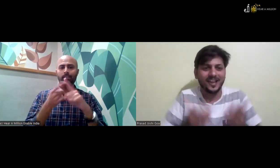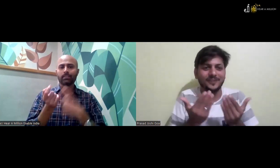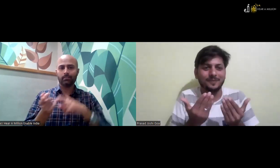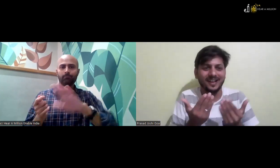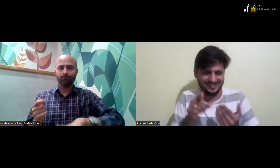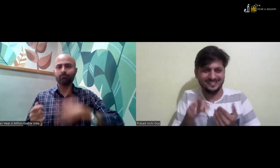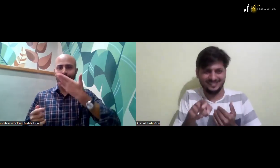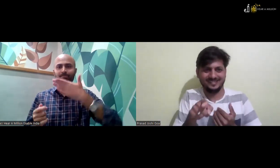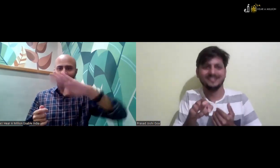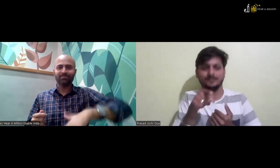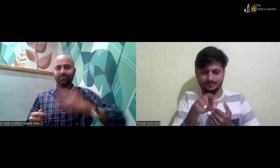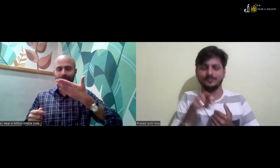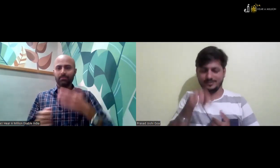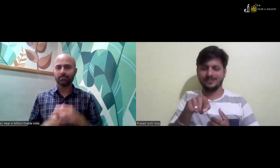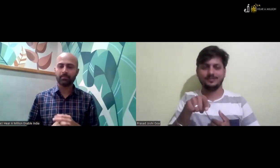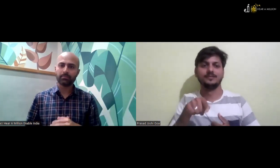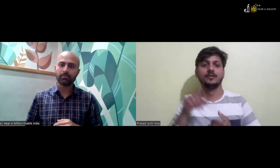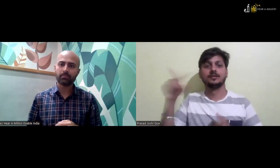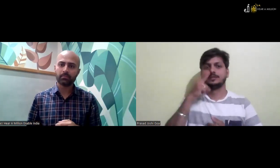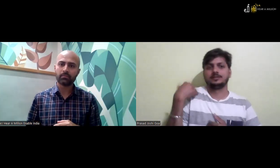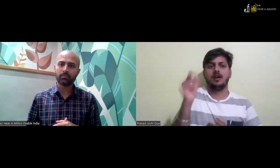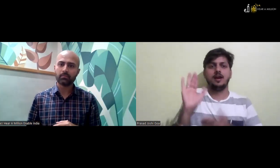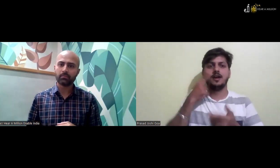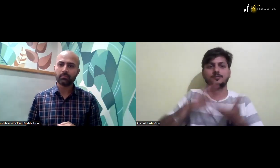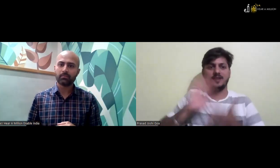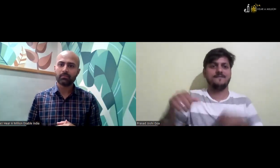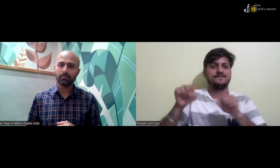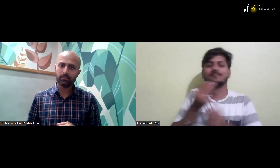the utensils which can keep milk in it. So